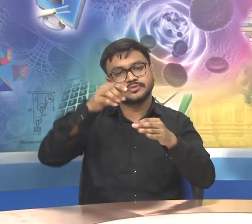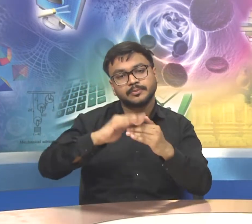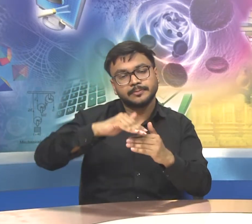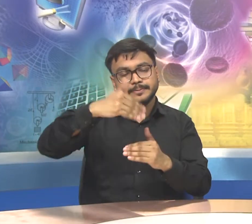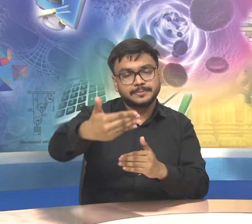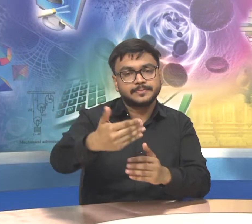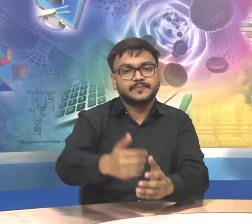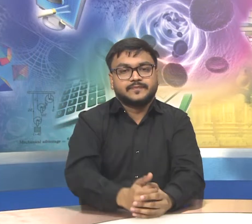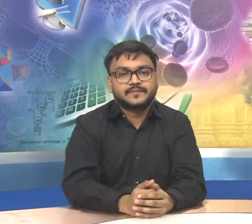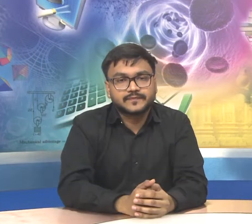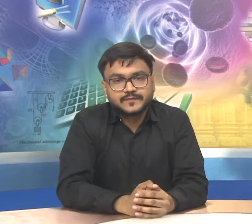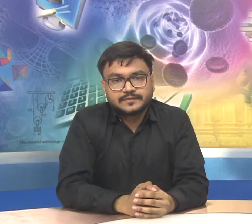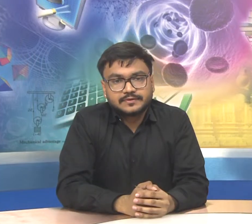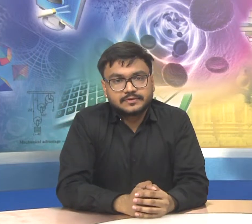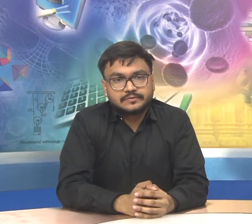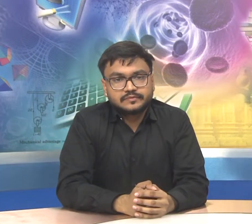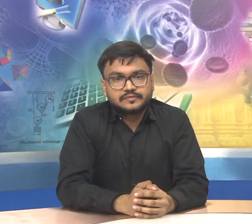appellate and advisory.